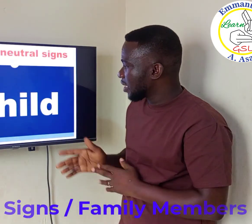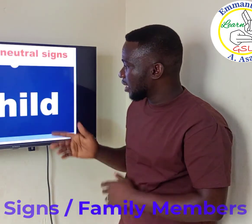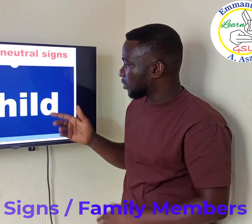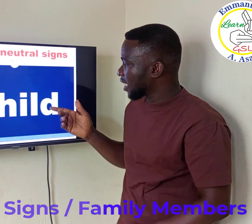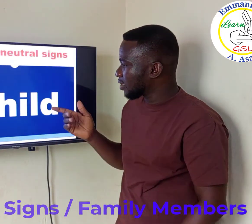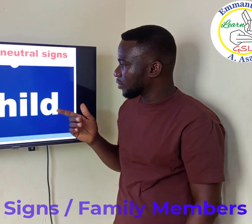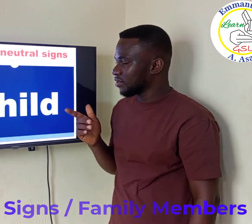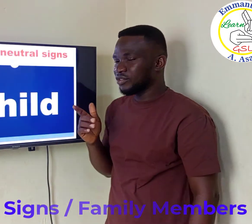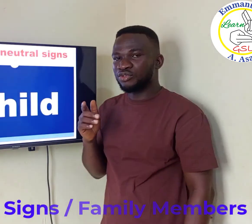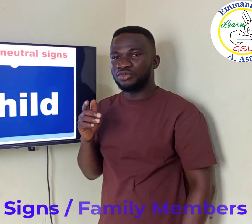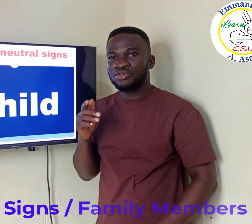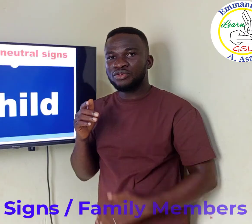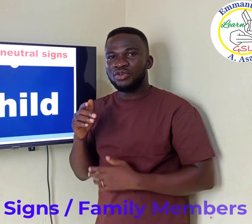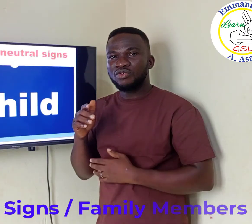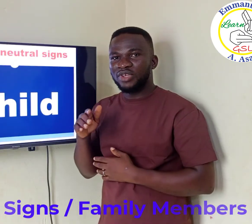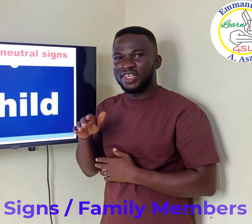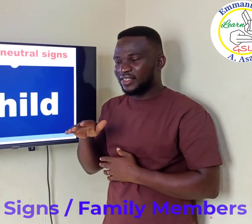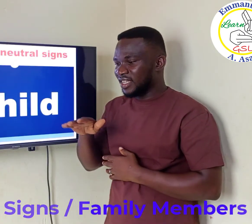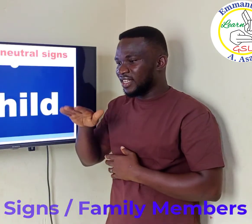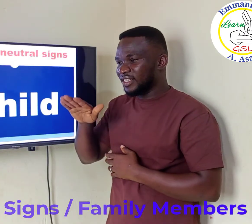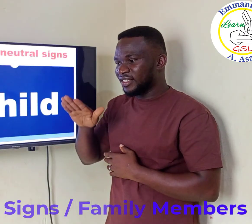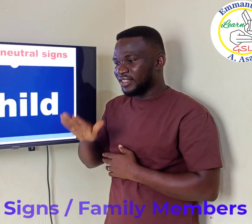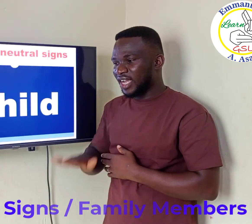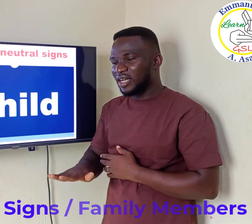Now child, so we can say child,